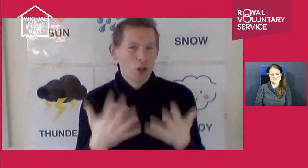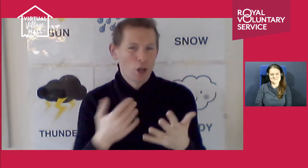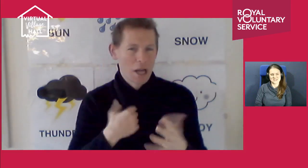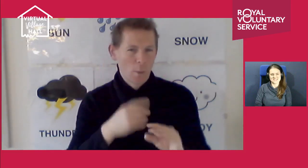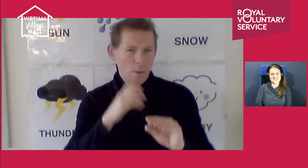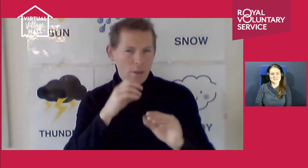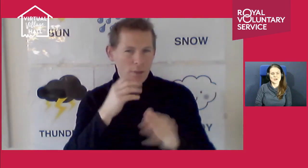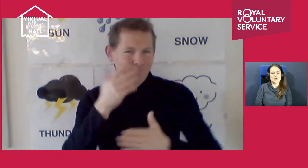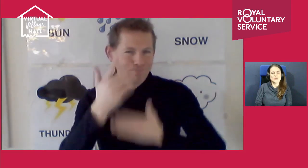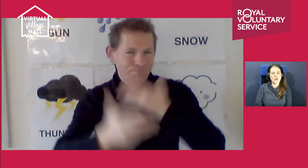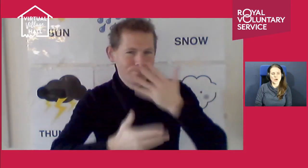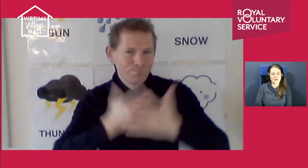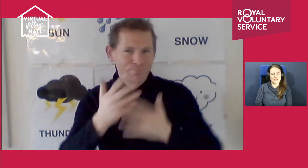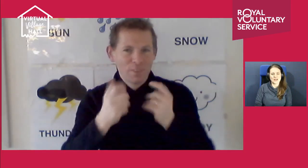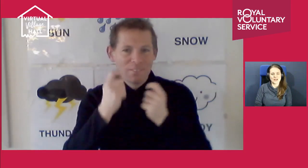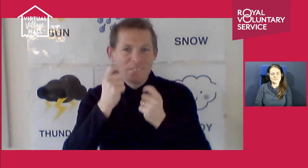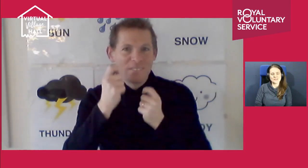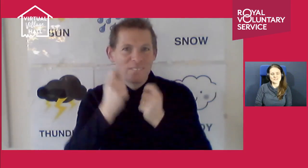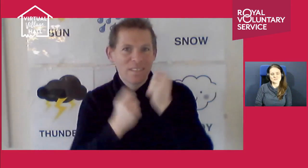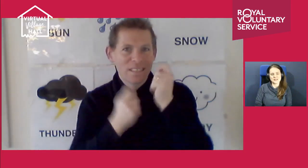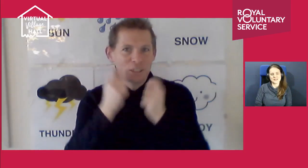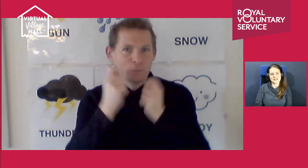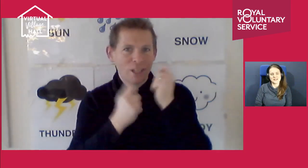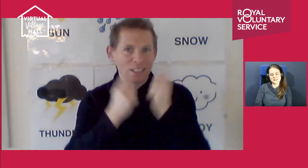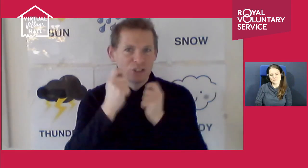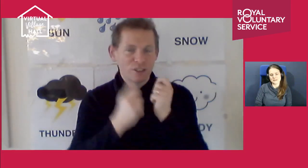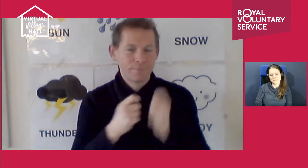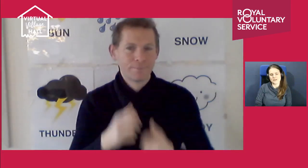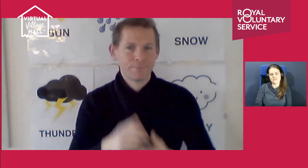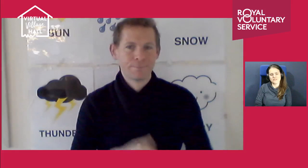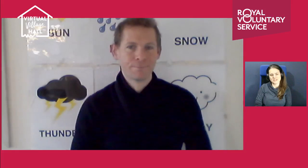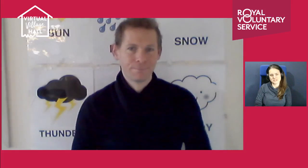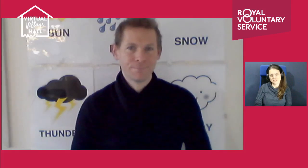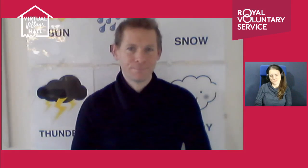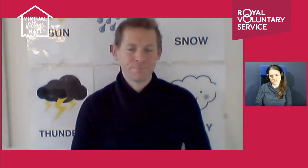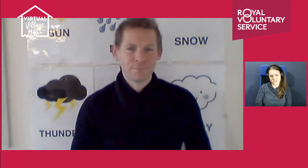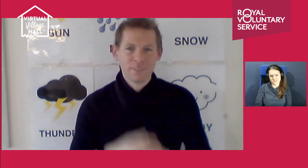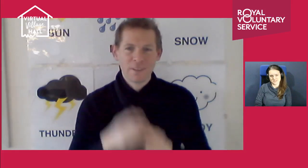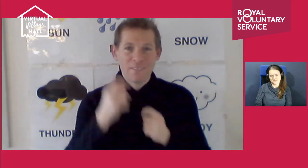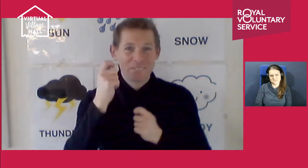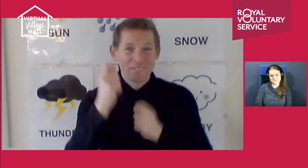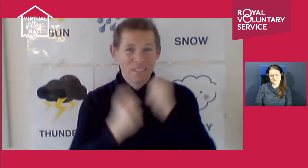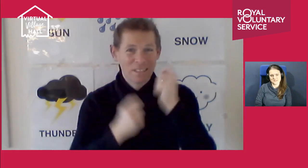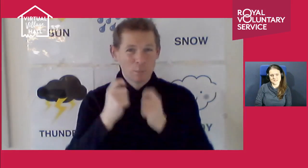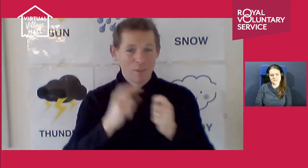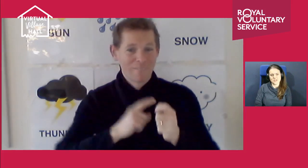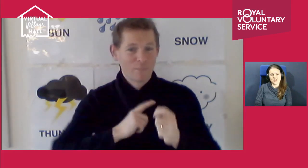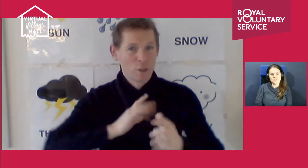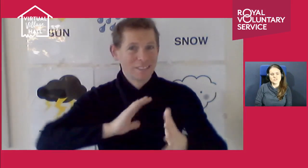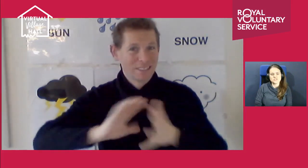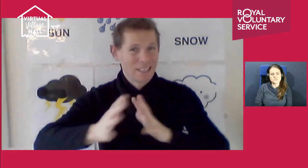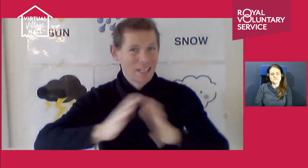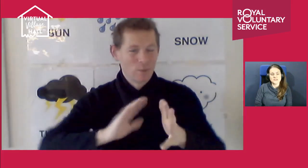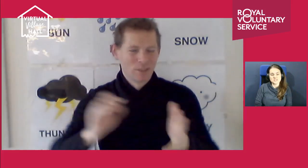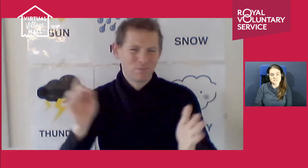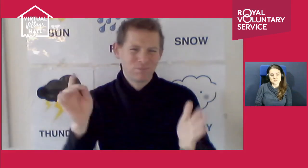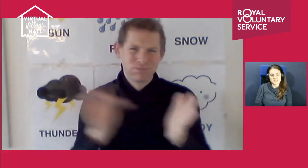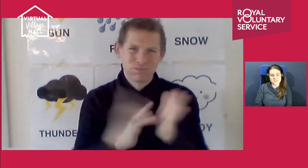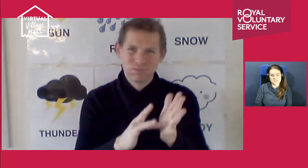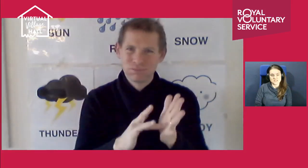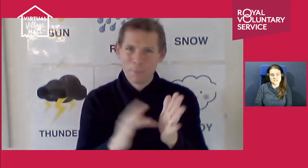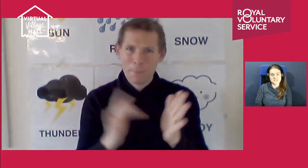Okay, right. Now, I'm going to explain a little bit about facial expression. So